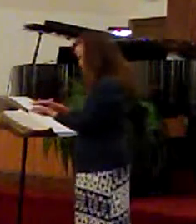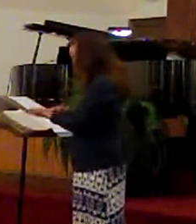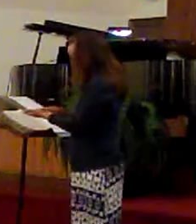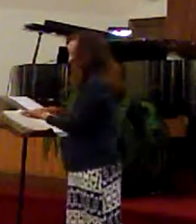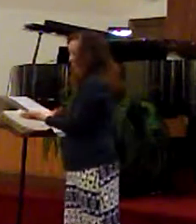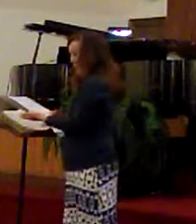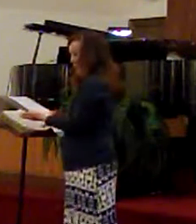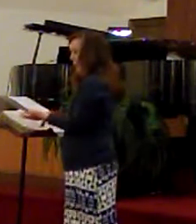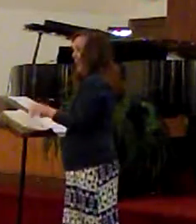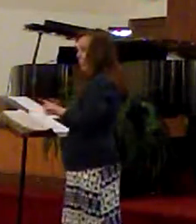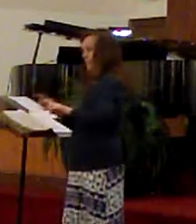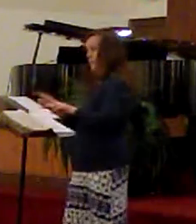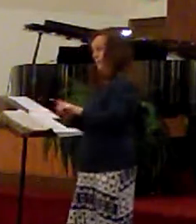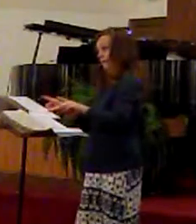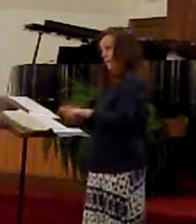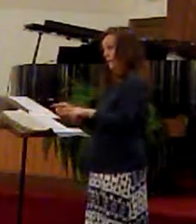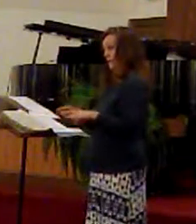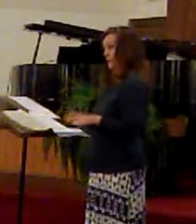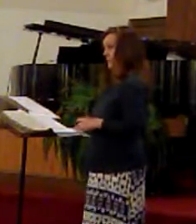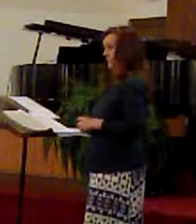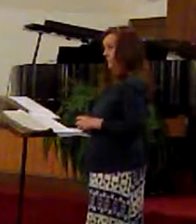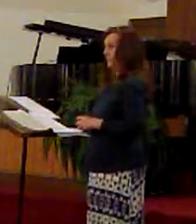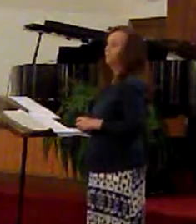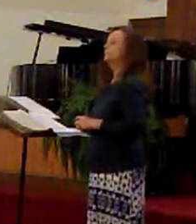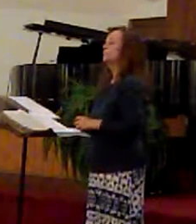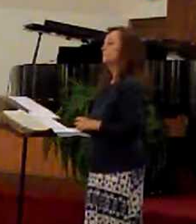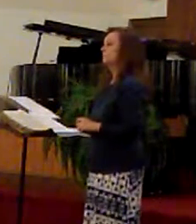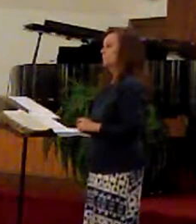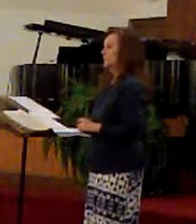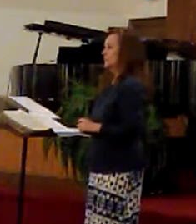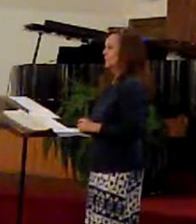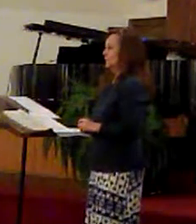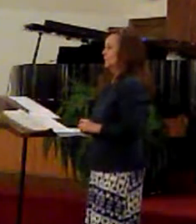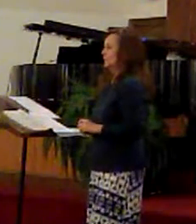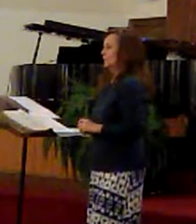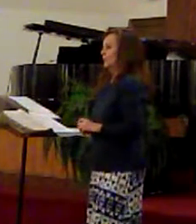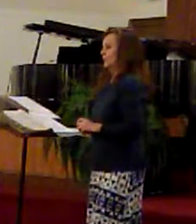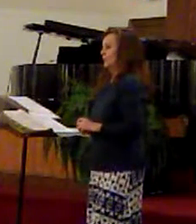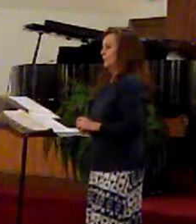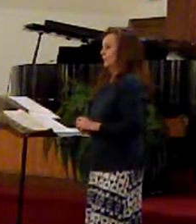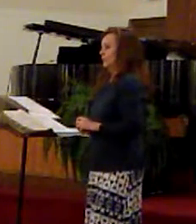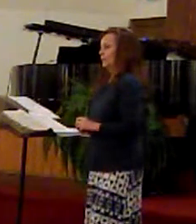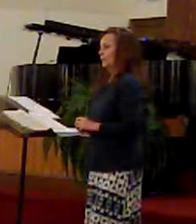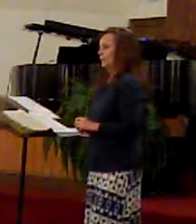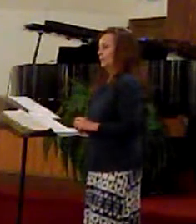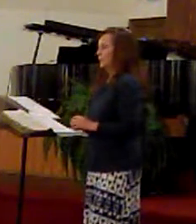Study is the pursuit of the understanding of a certain topic or passage.